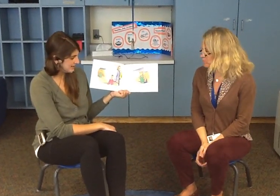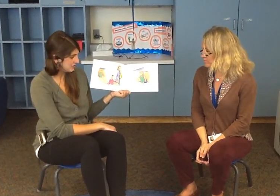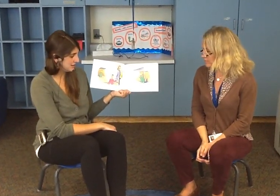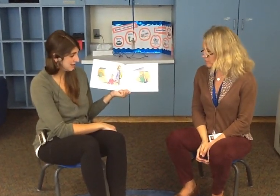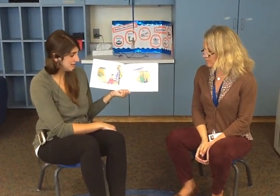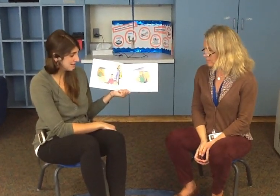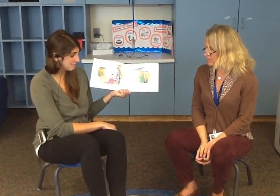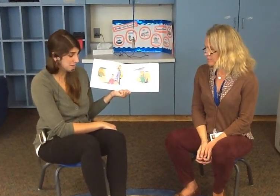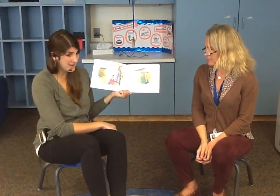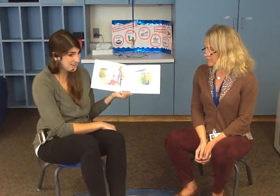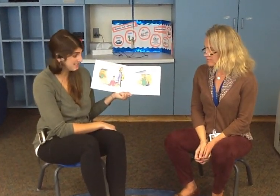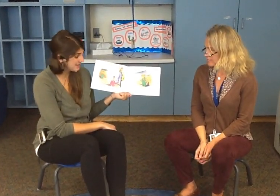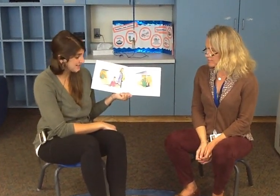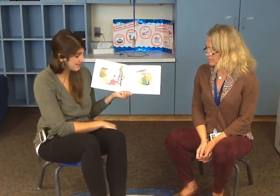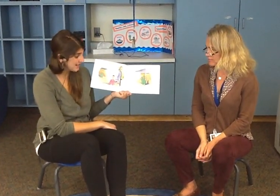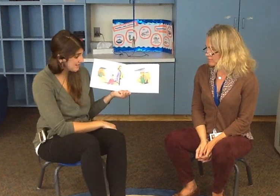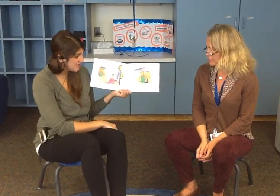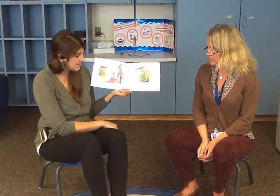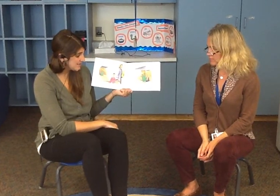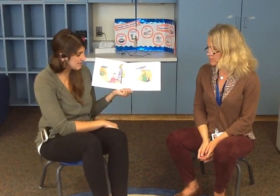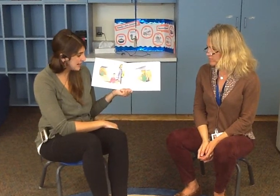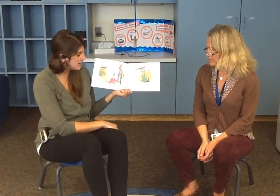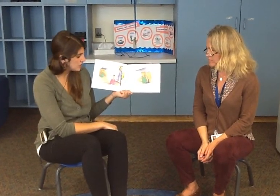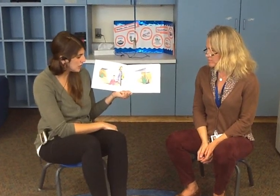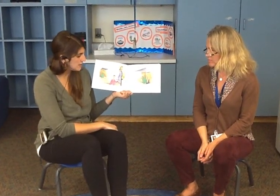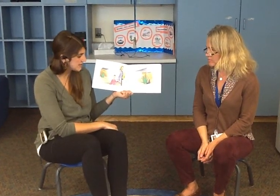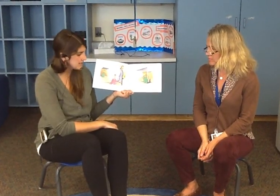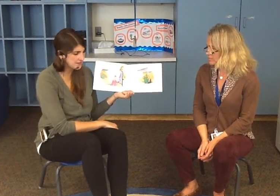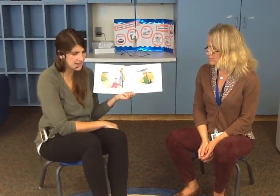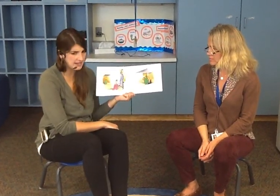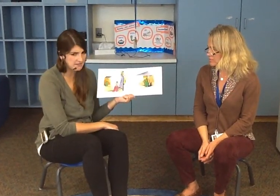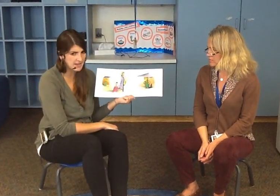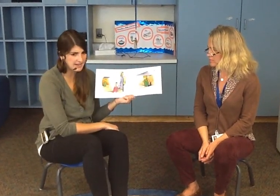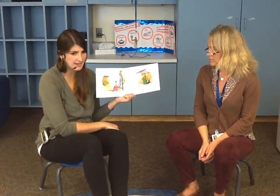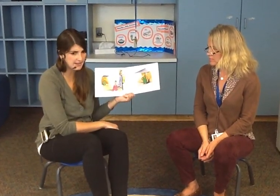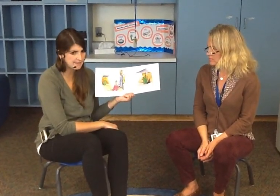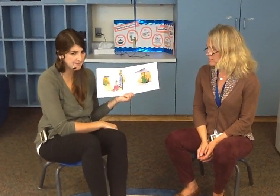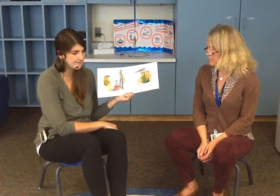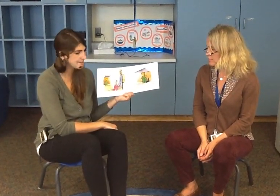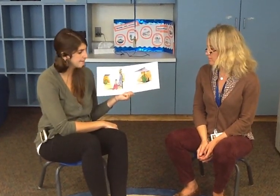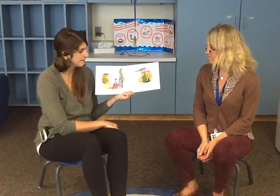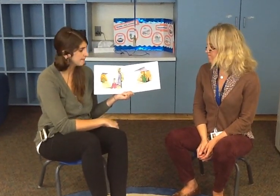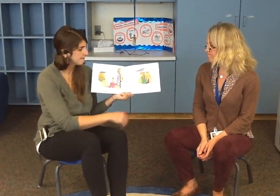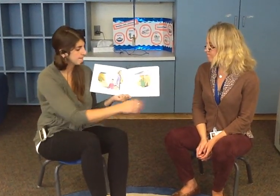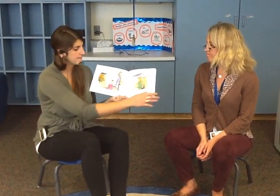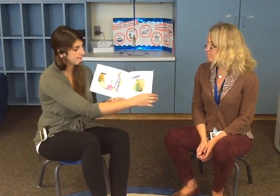I didn't know I'd lost a button, he said. Tonight I'll go and see if I can find it.